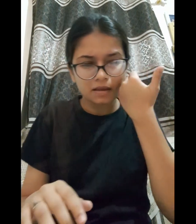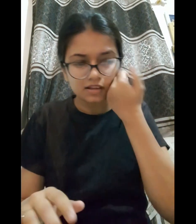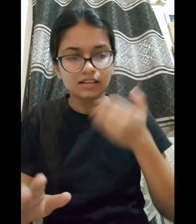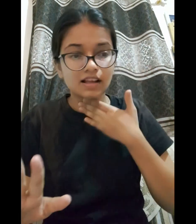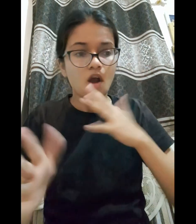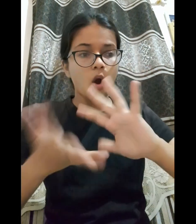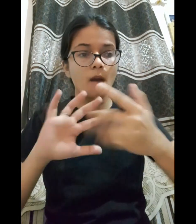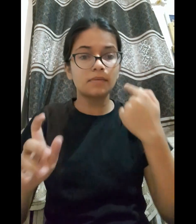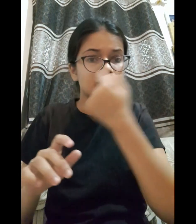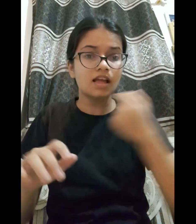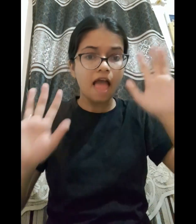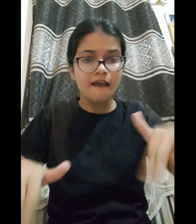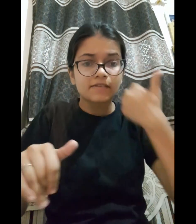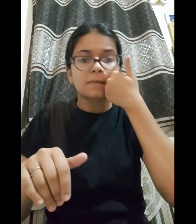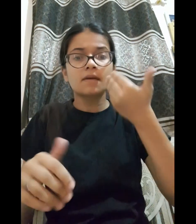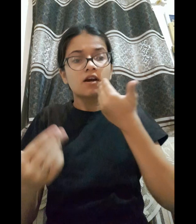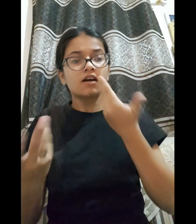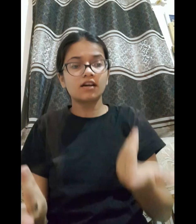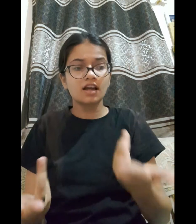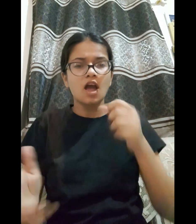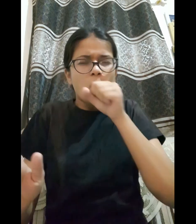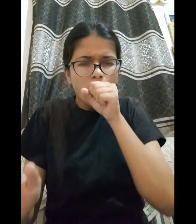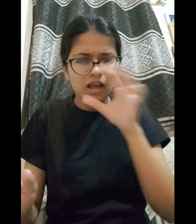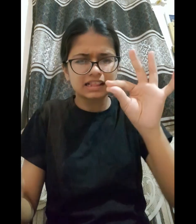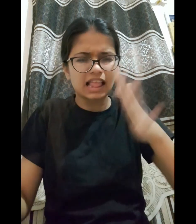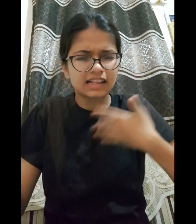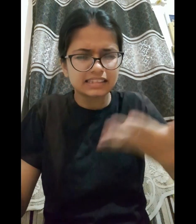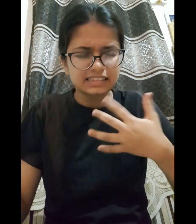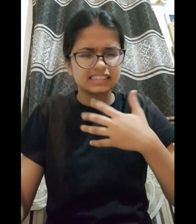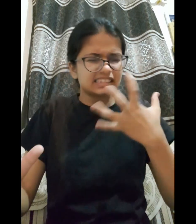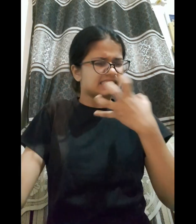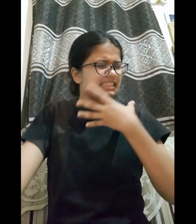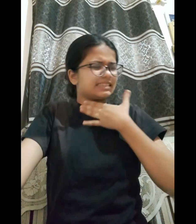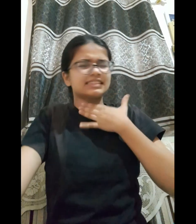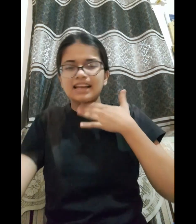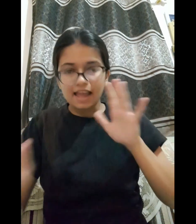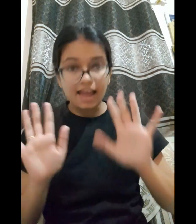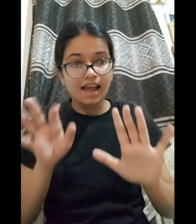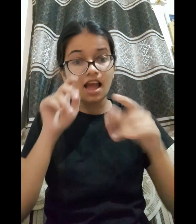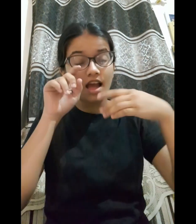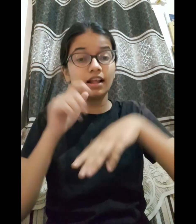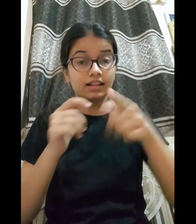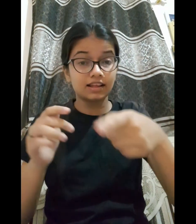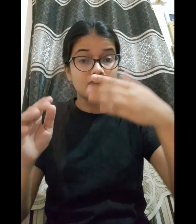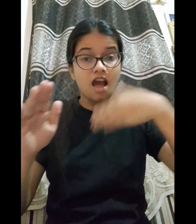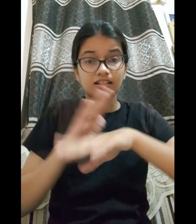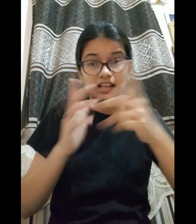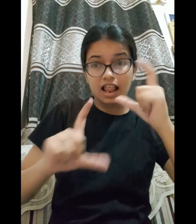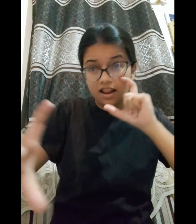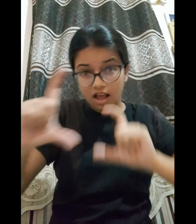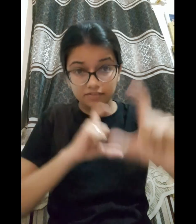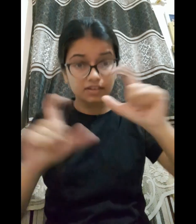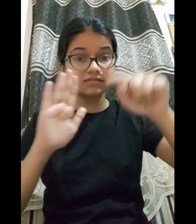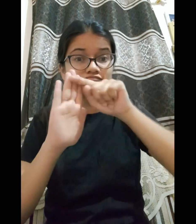have the maximum number of viruses. It causes a little cough from that irritation there. So these are consequences of